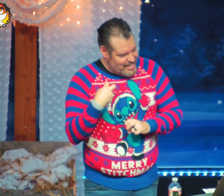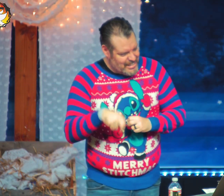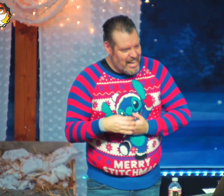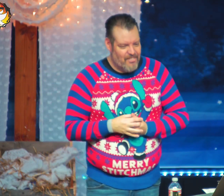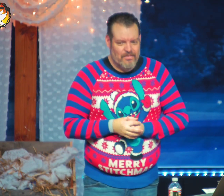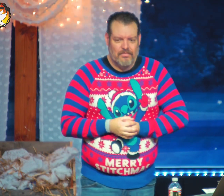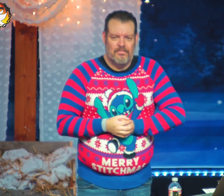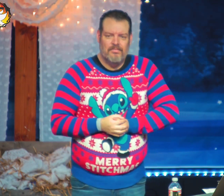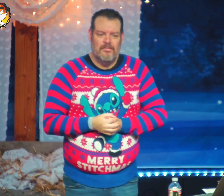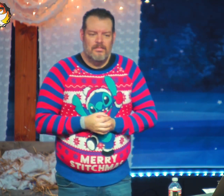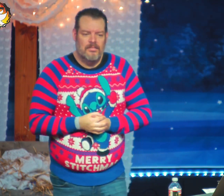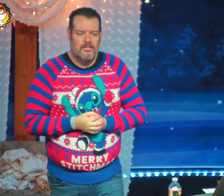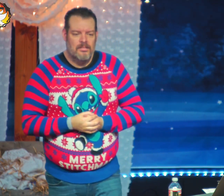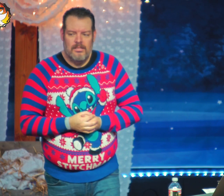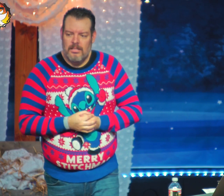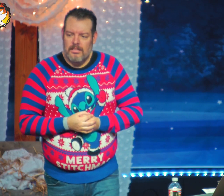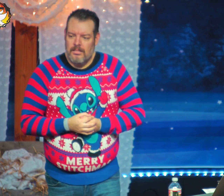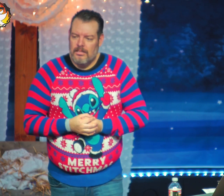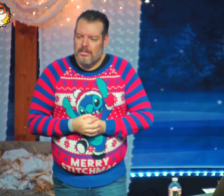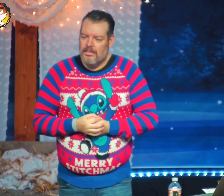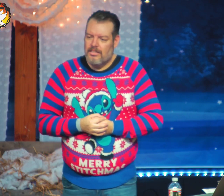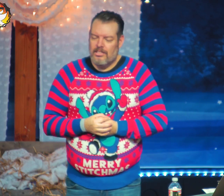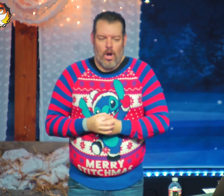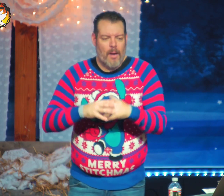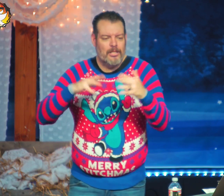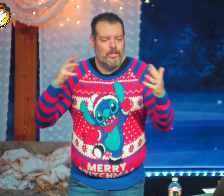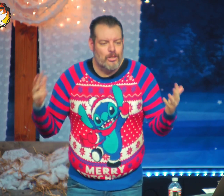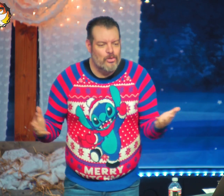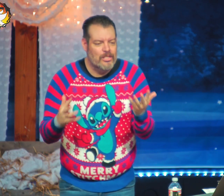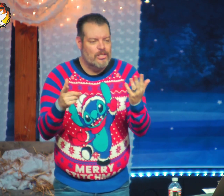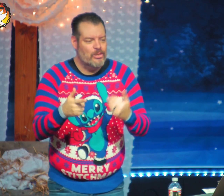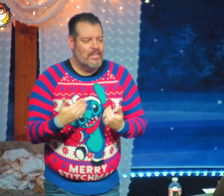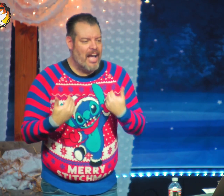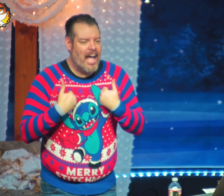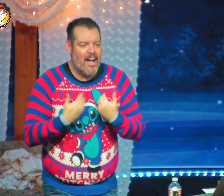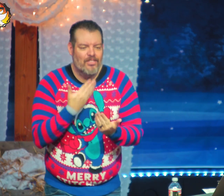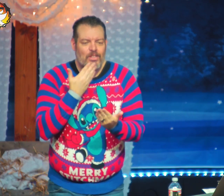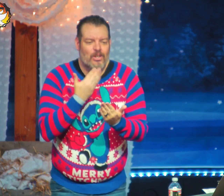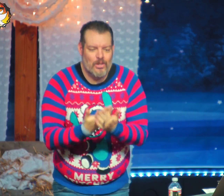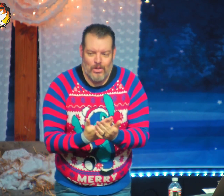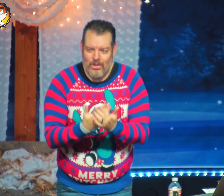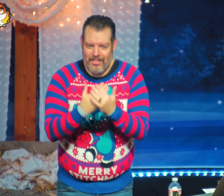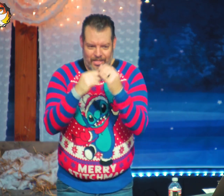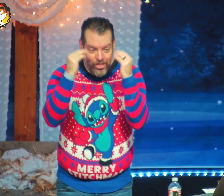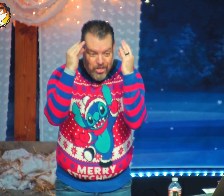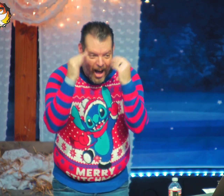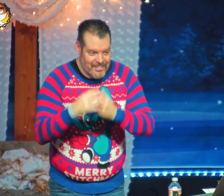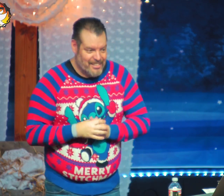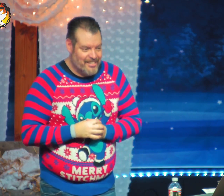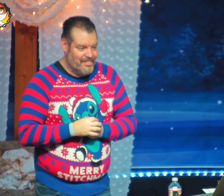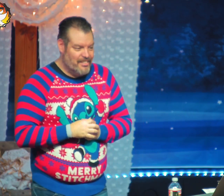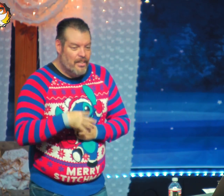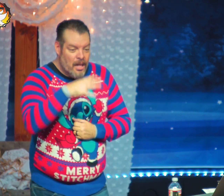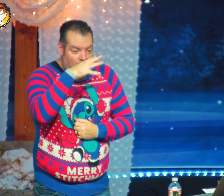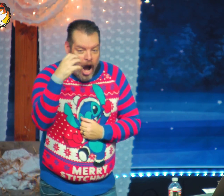humbug. I know someone who's very negative about Christmas. Such a